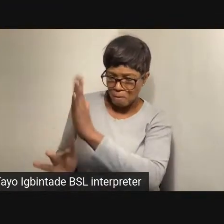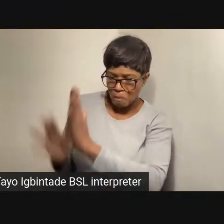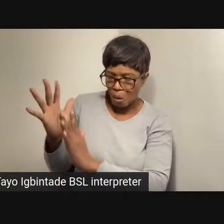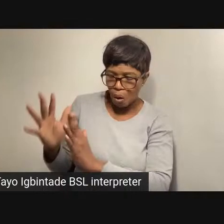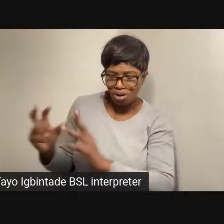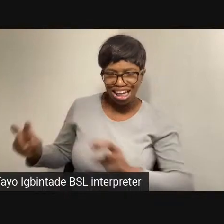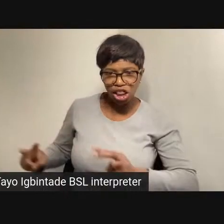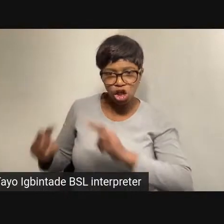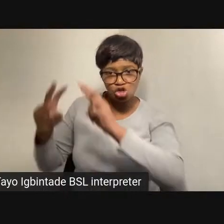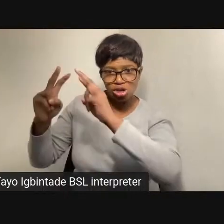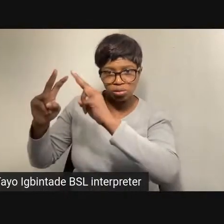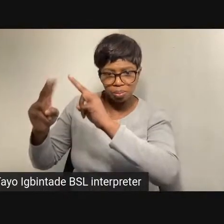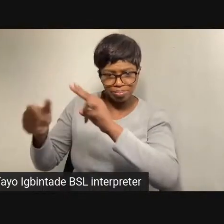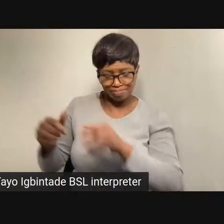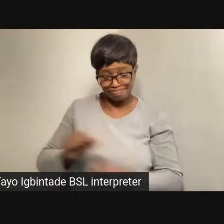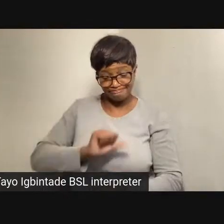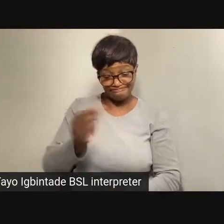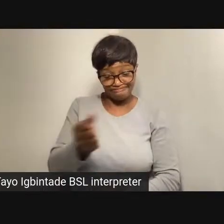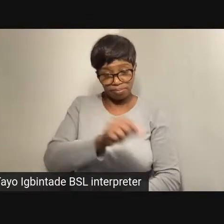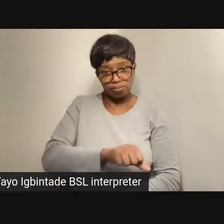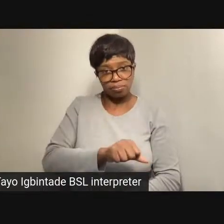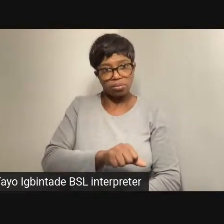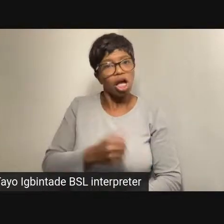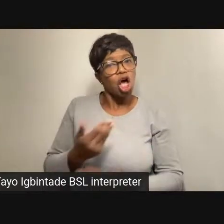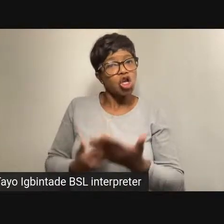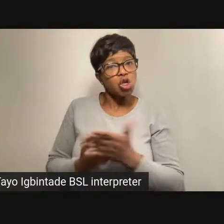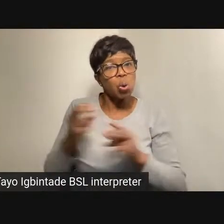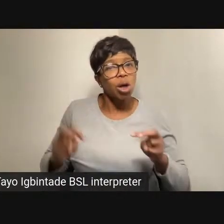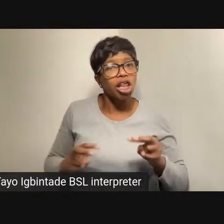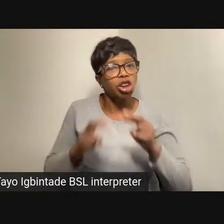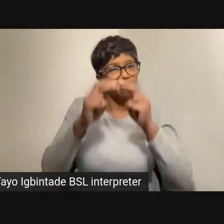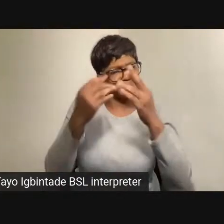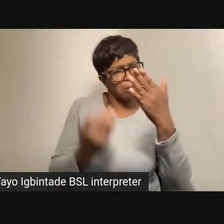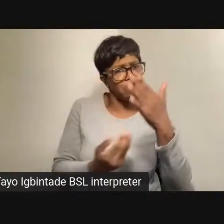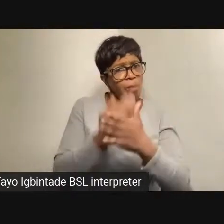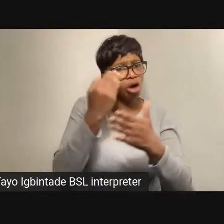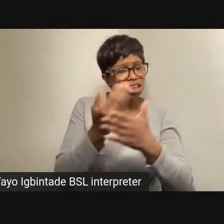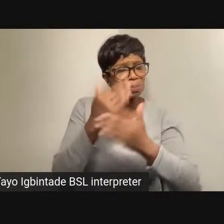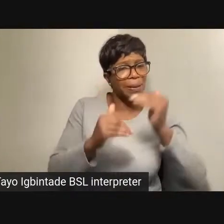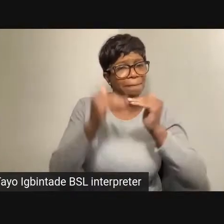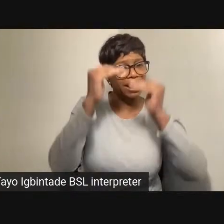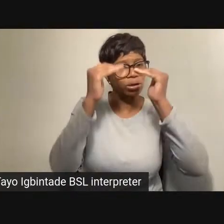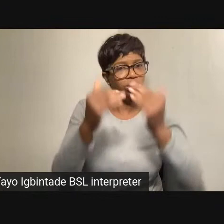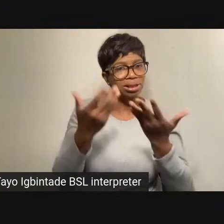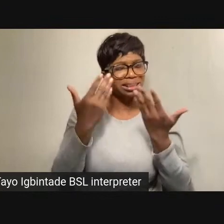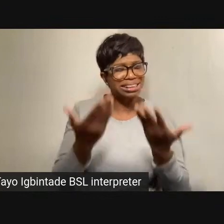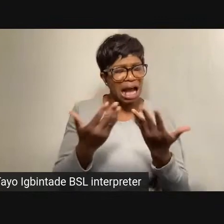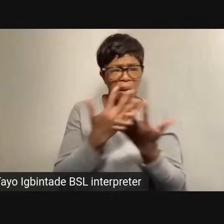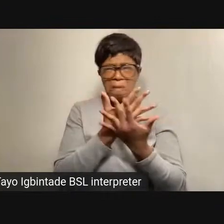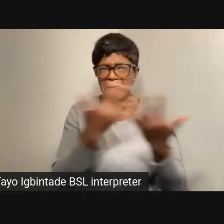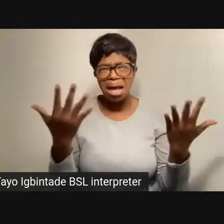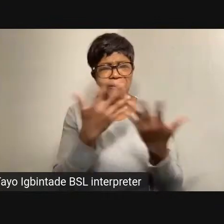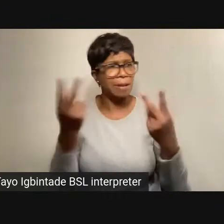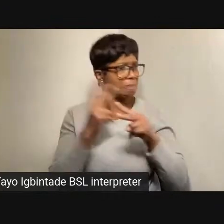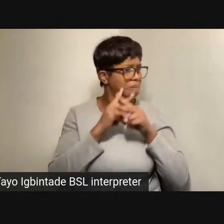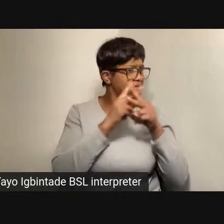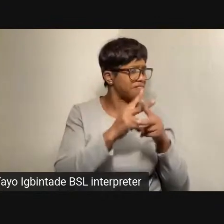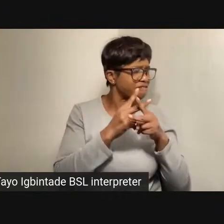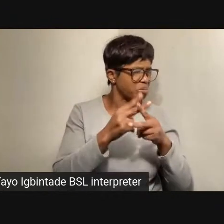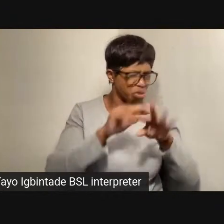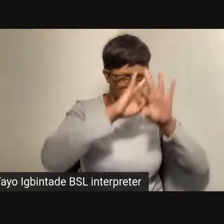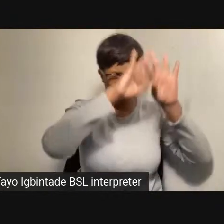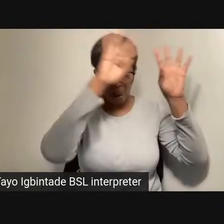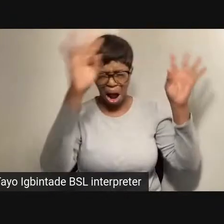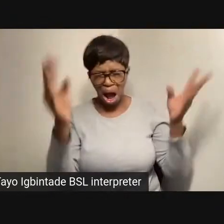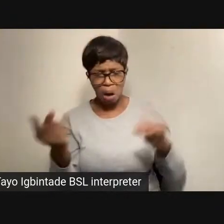new one has been built. A modern building that now attracts visitors from all